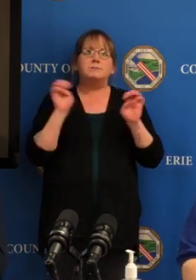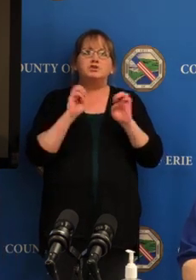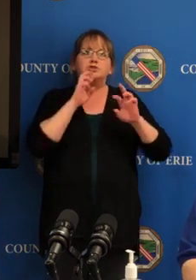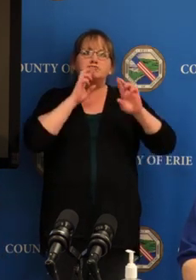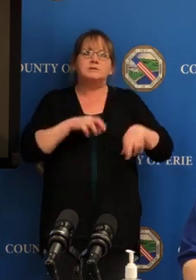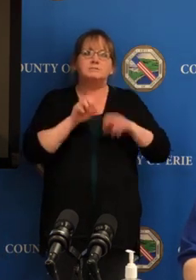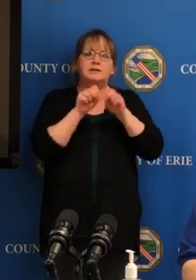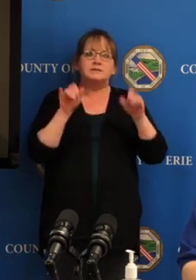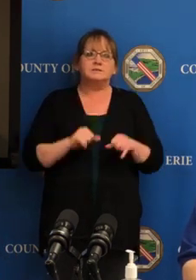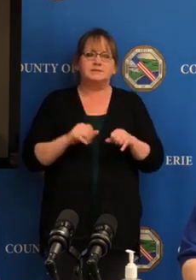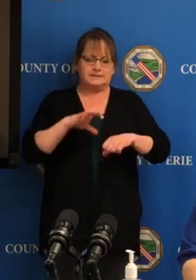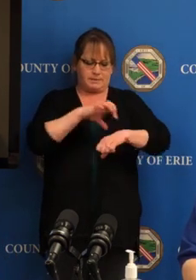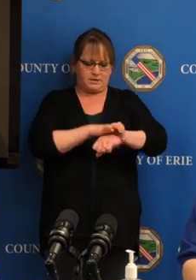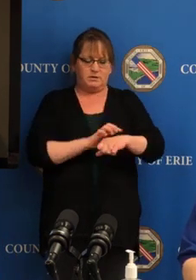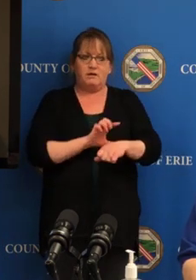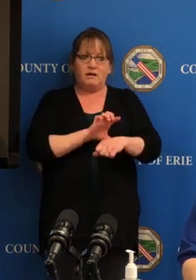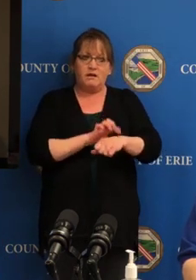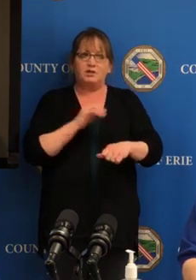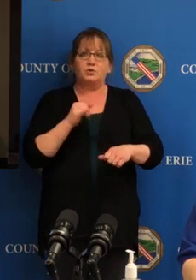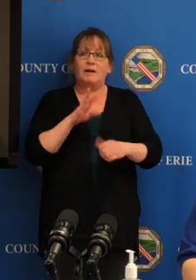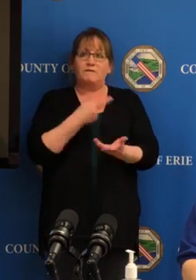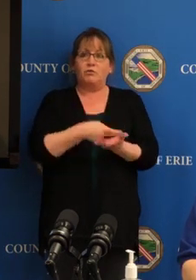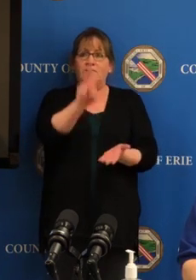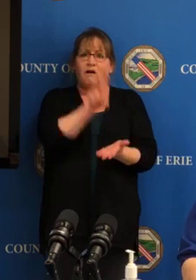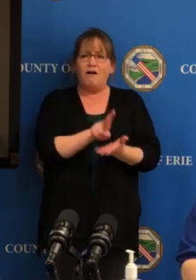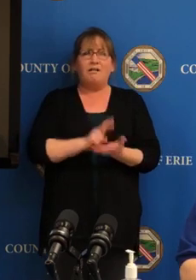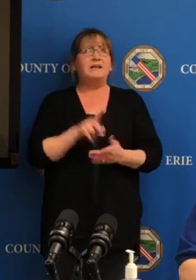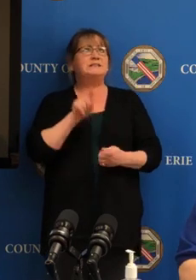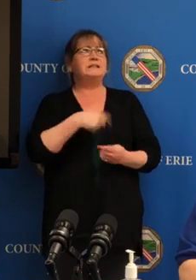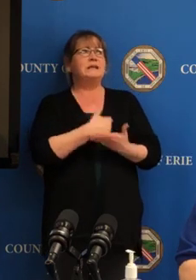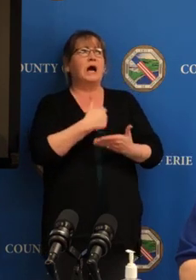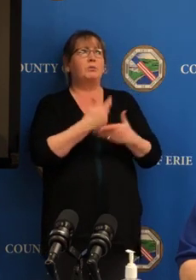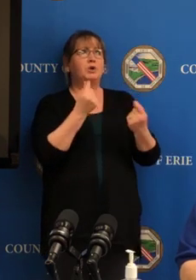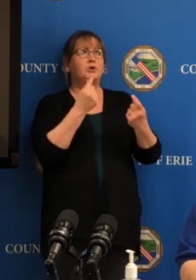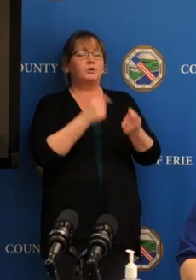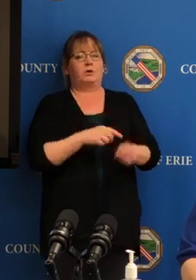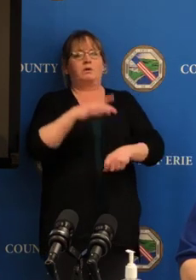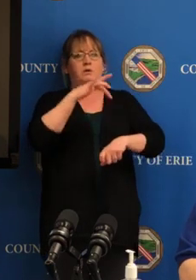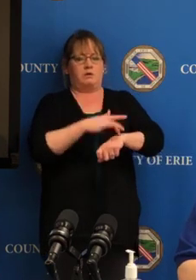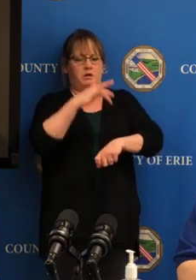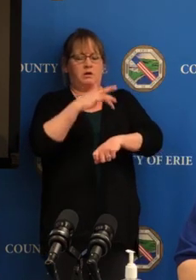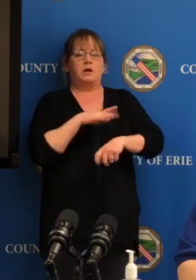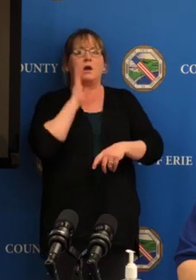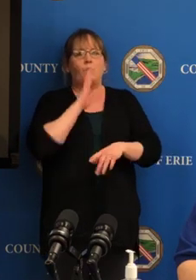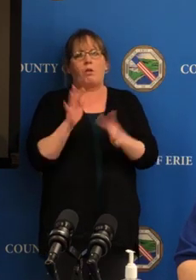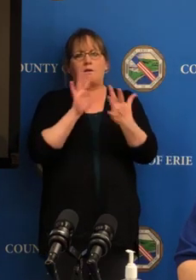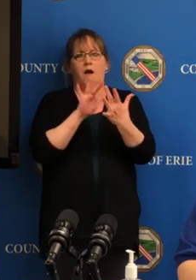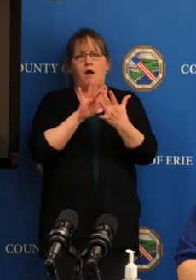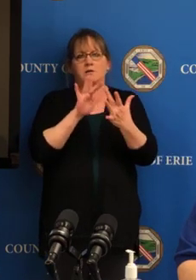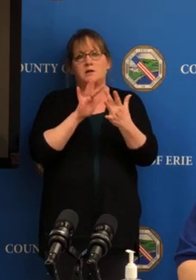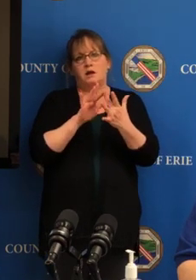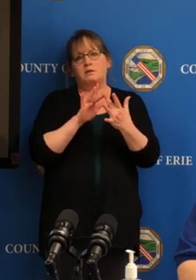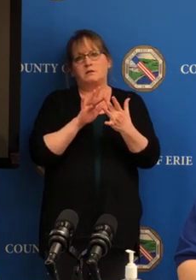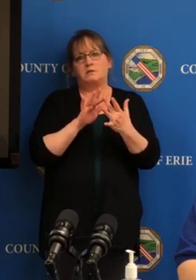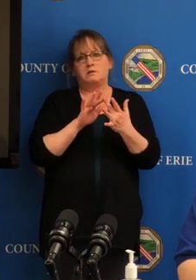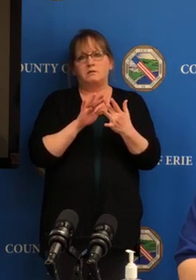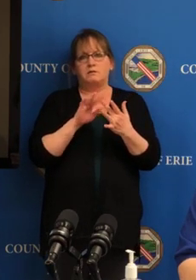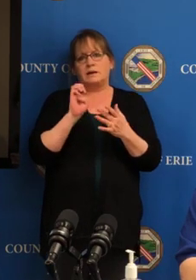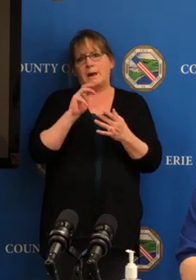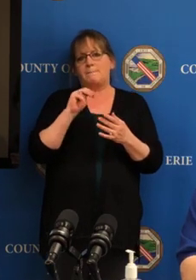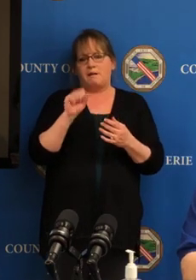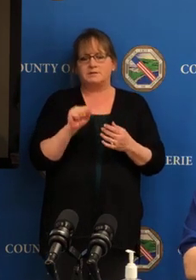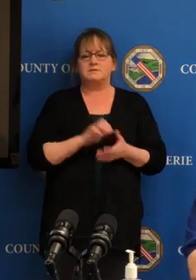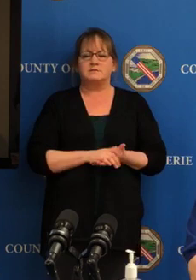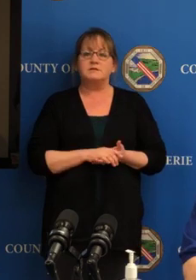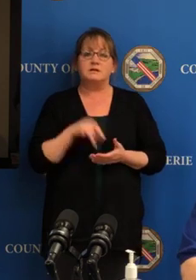a bracelet with a button that if you fall and you need assistance, if you push that button, it will contact your emergency response person. If